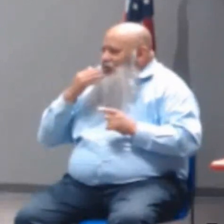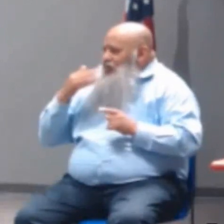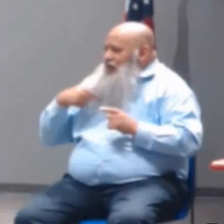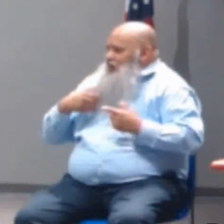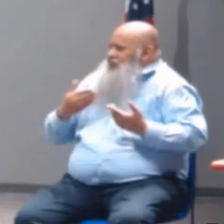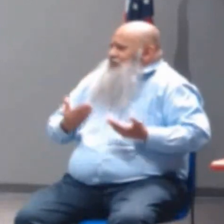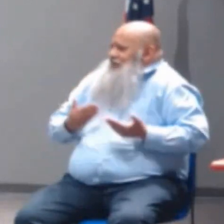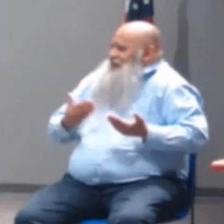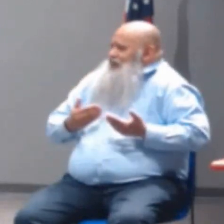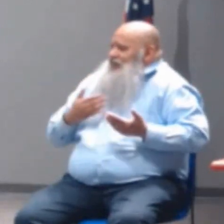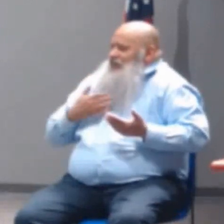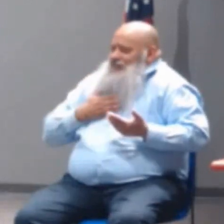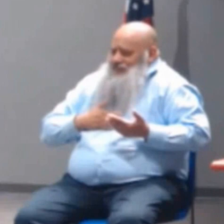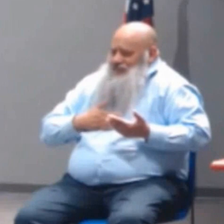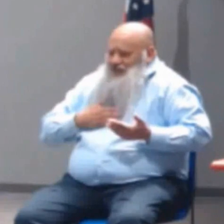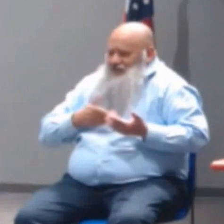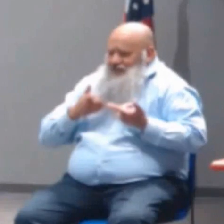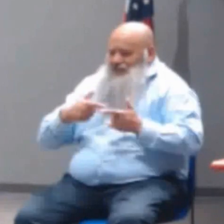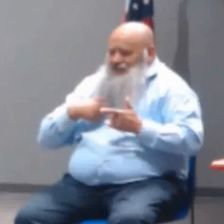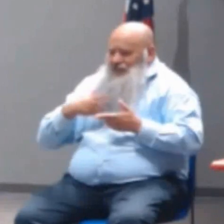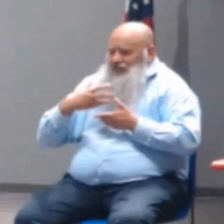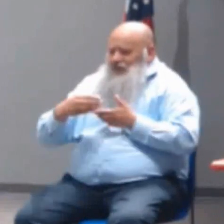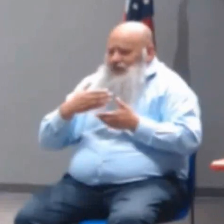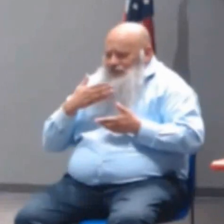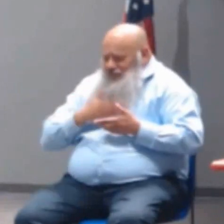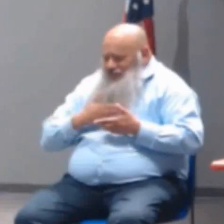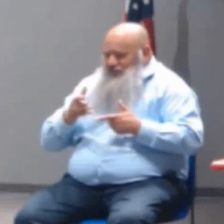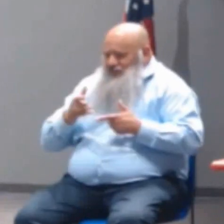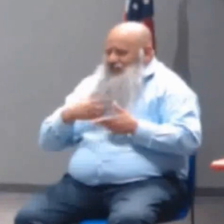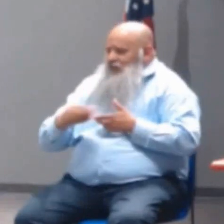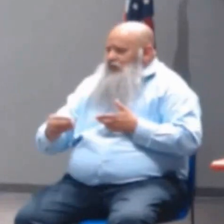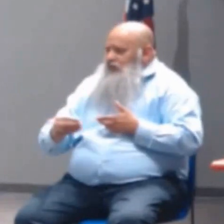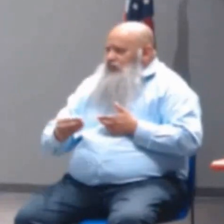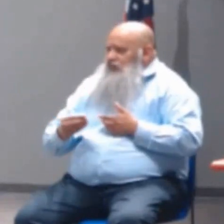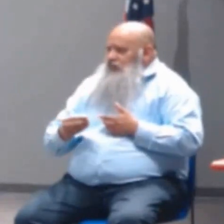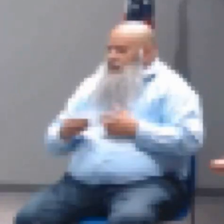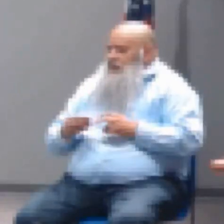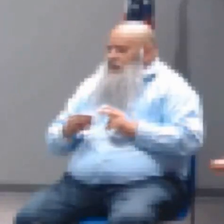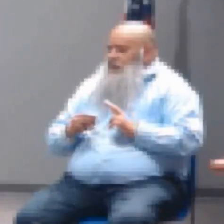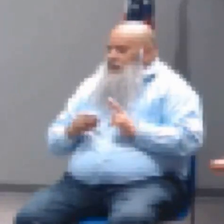existed. Please let me out, please."